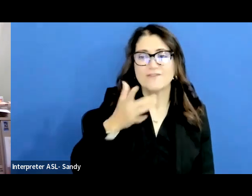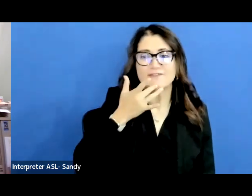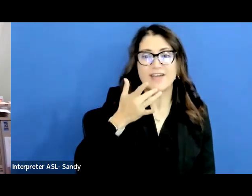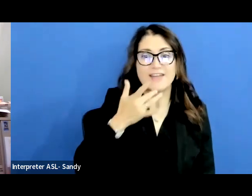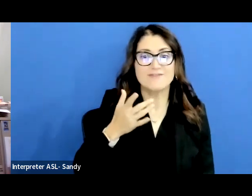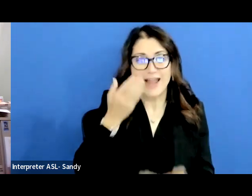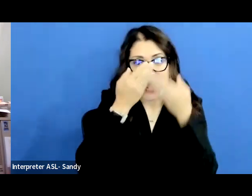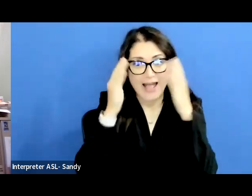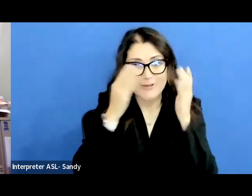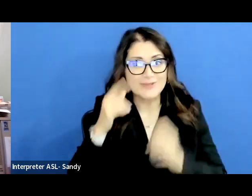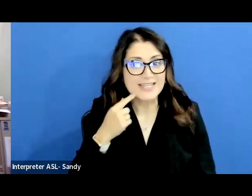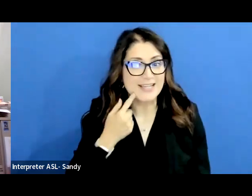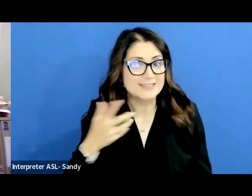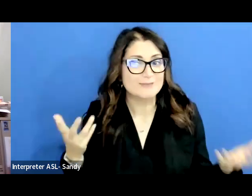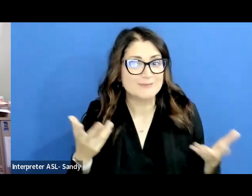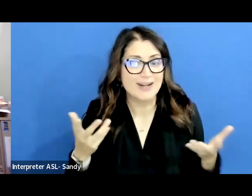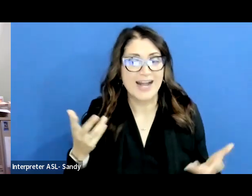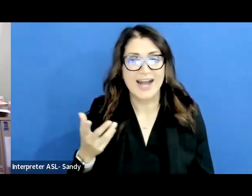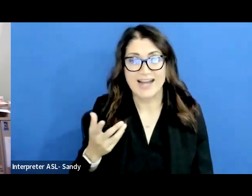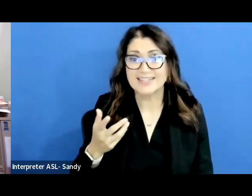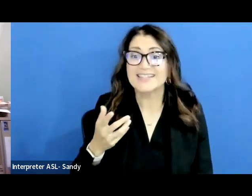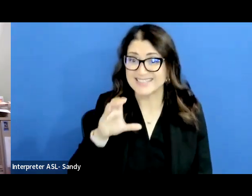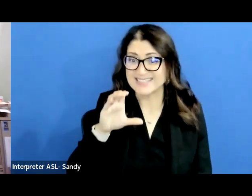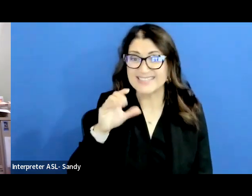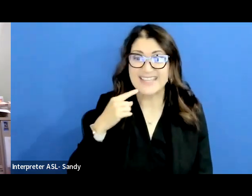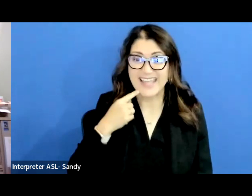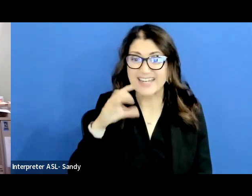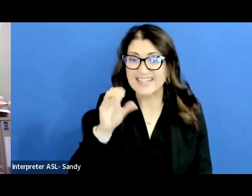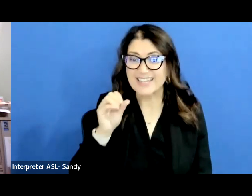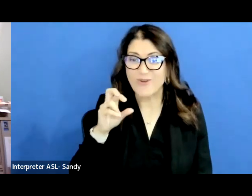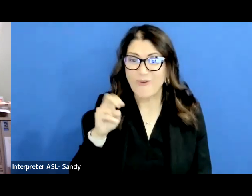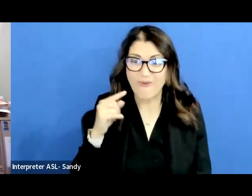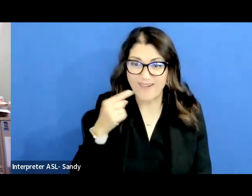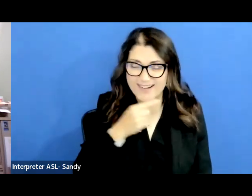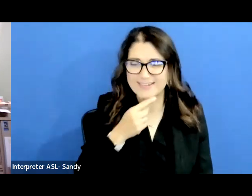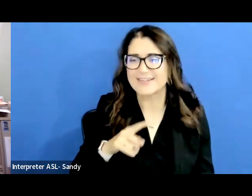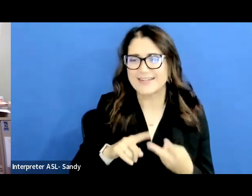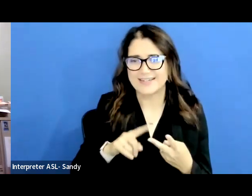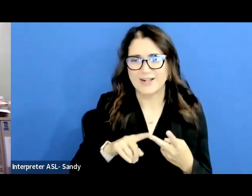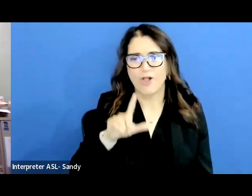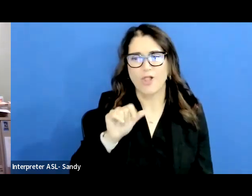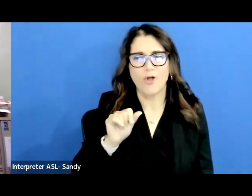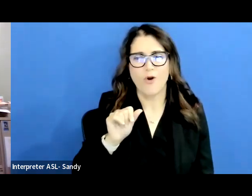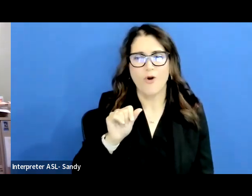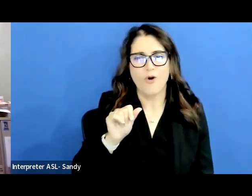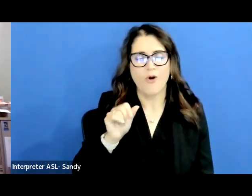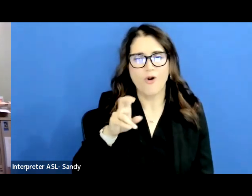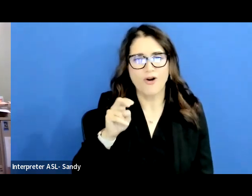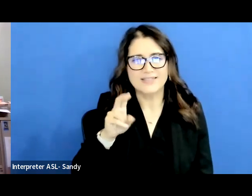Halloween candy is candy corn, Lawrence, Kansas. Kate from North